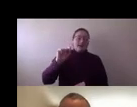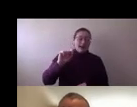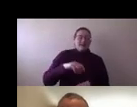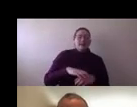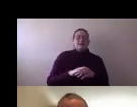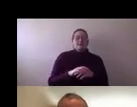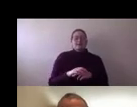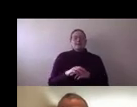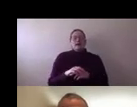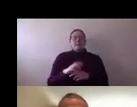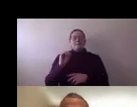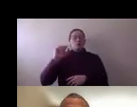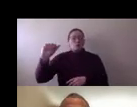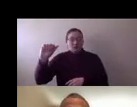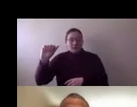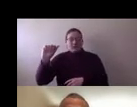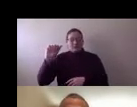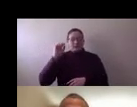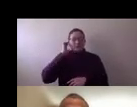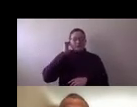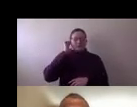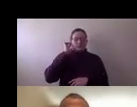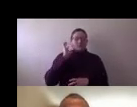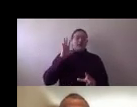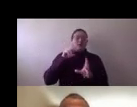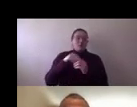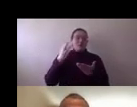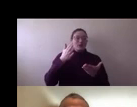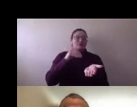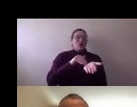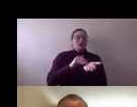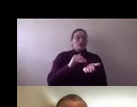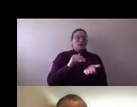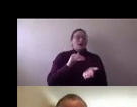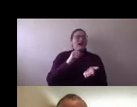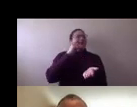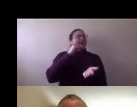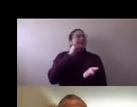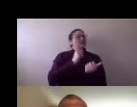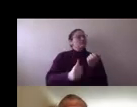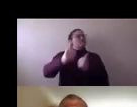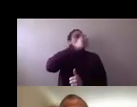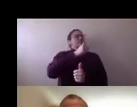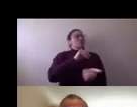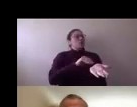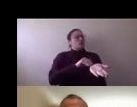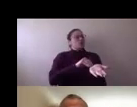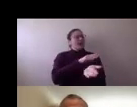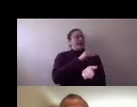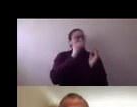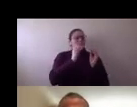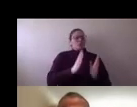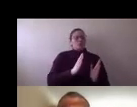and Massachusetts, including serving as a physician, I think the head physician and instructor